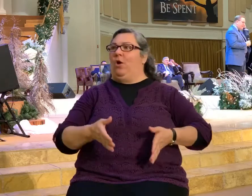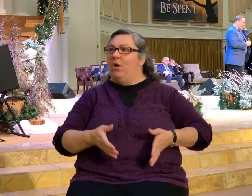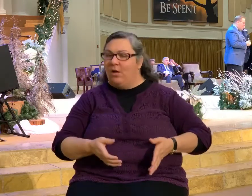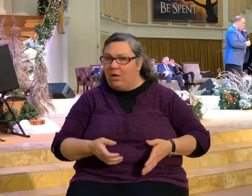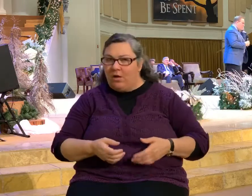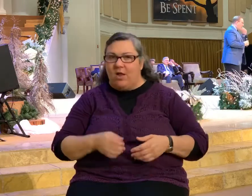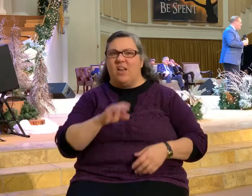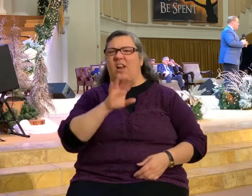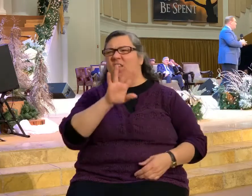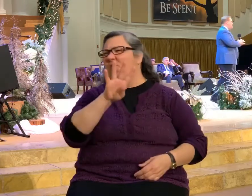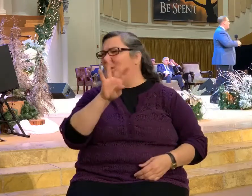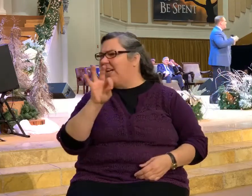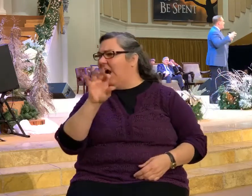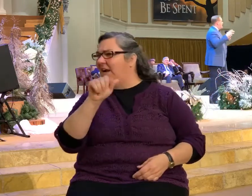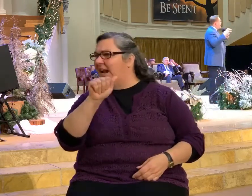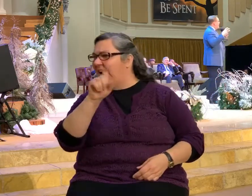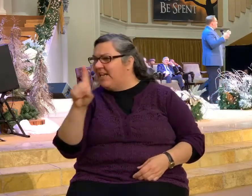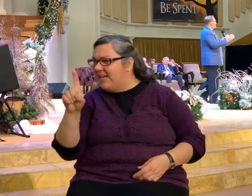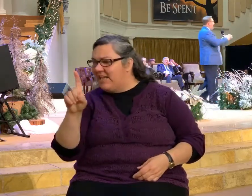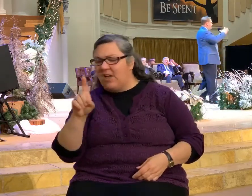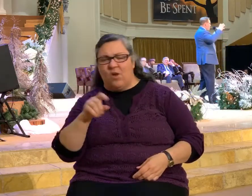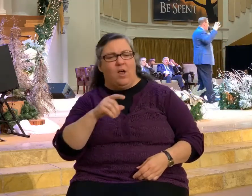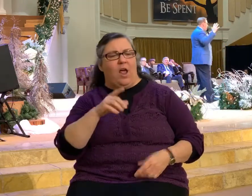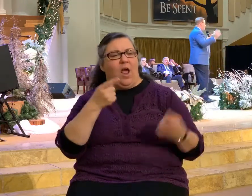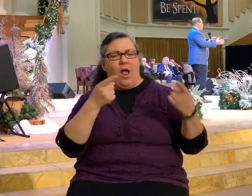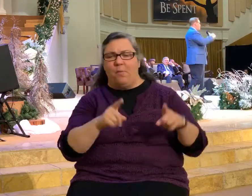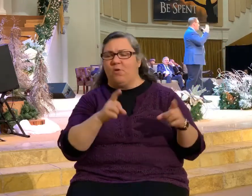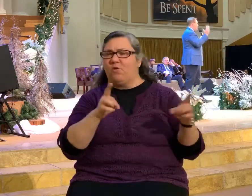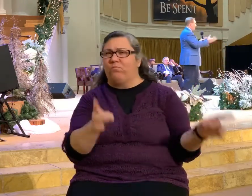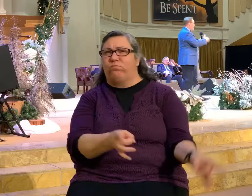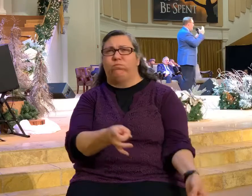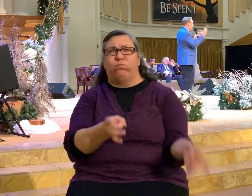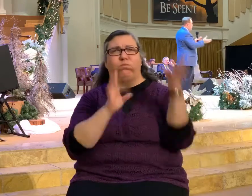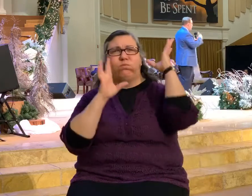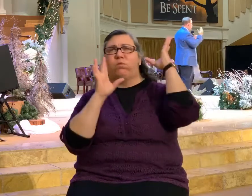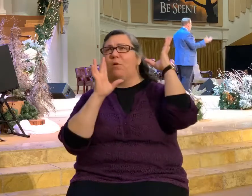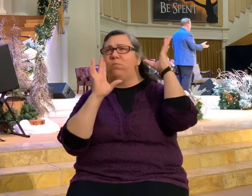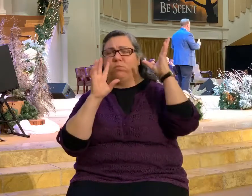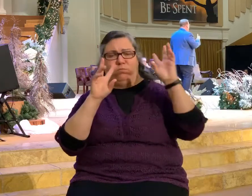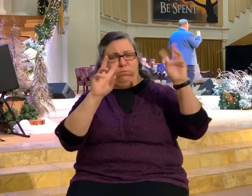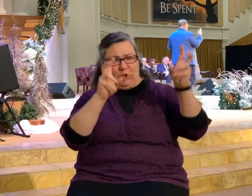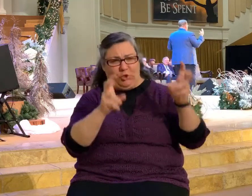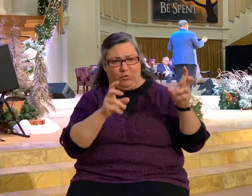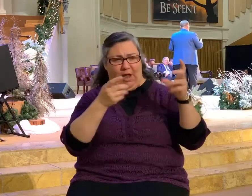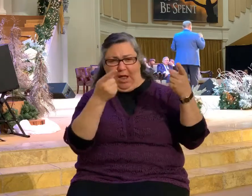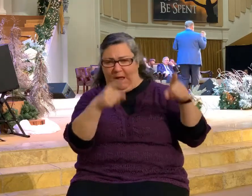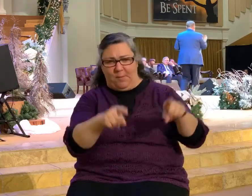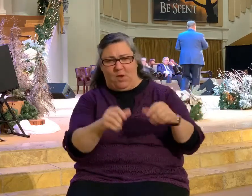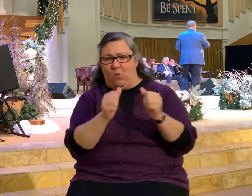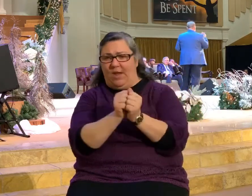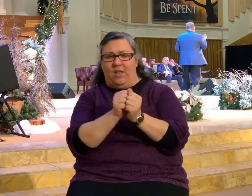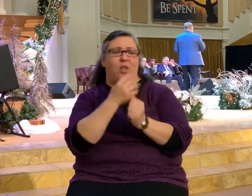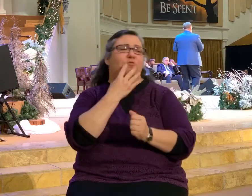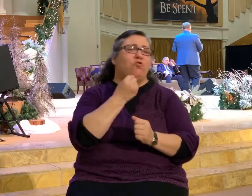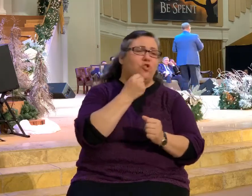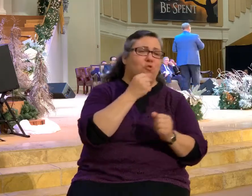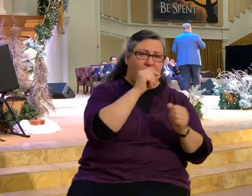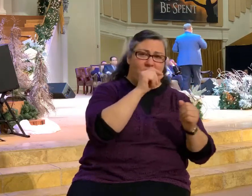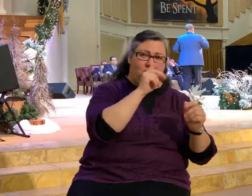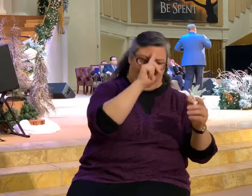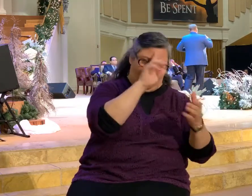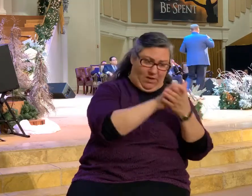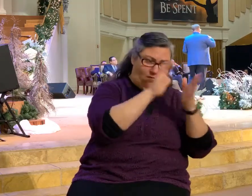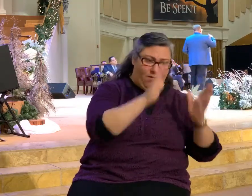AD. There had got to be such a fight. There had got to be such an issue because between the Jewish